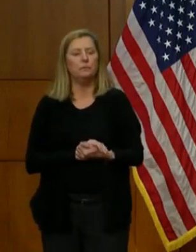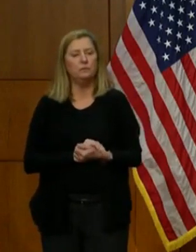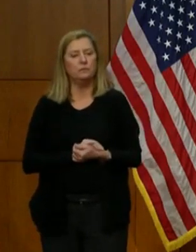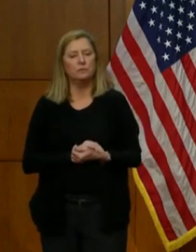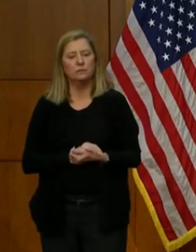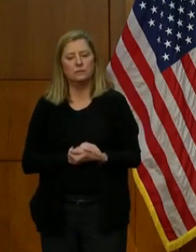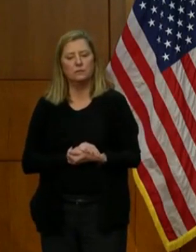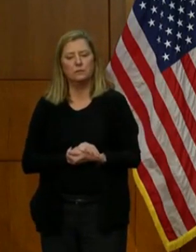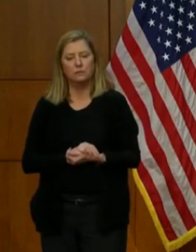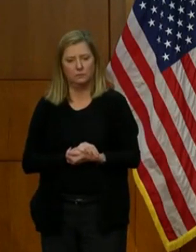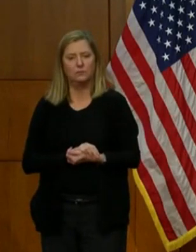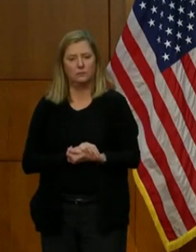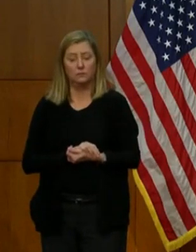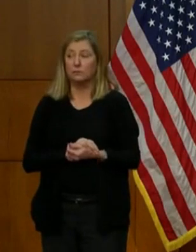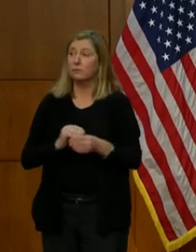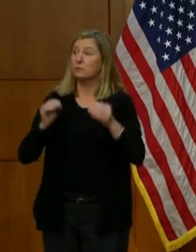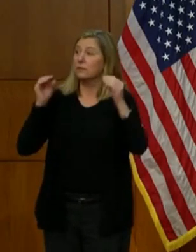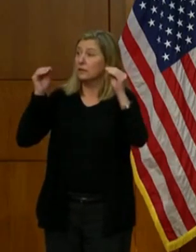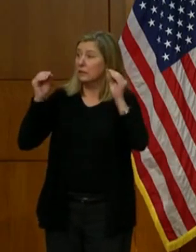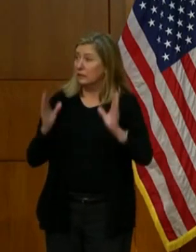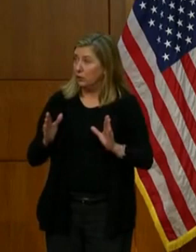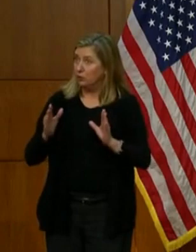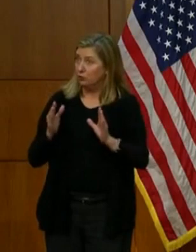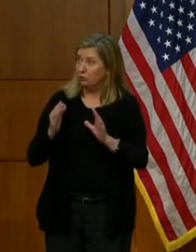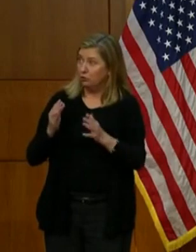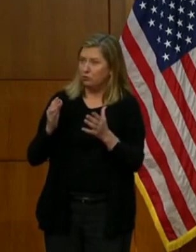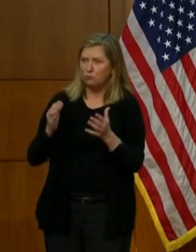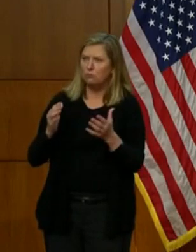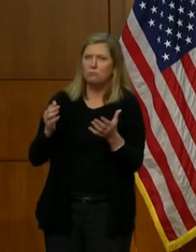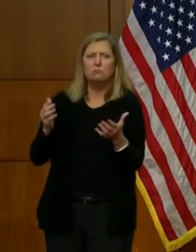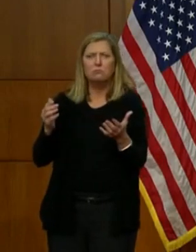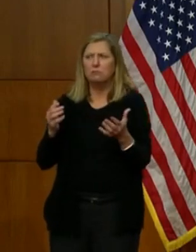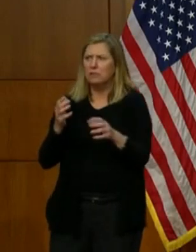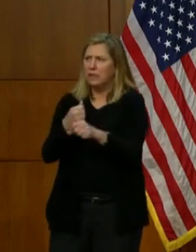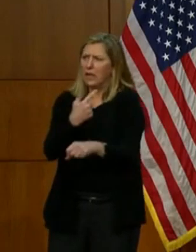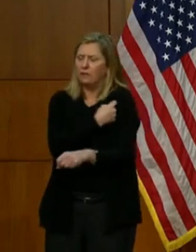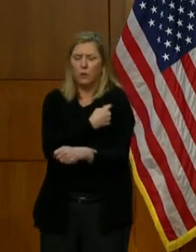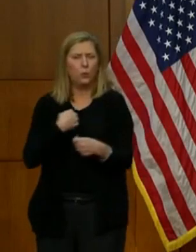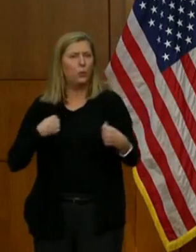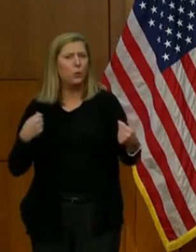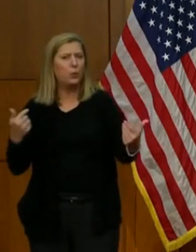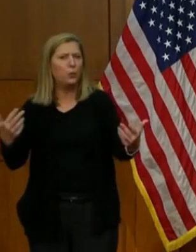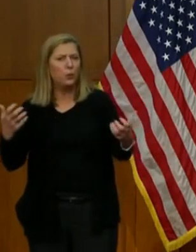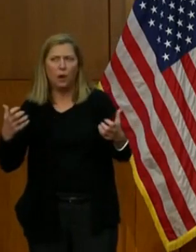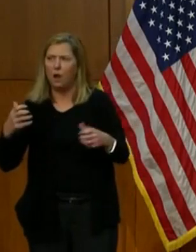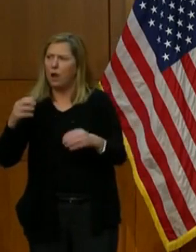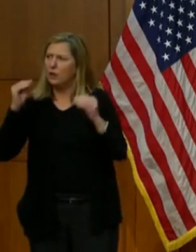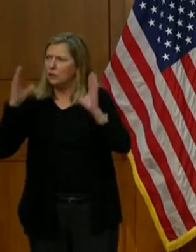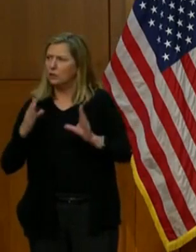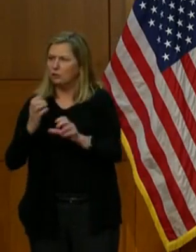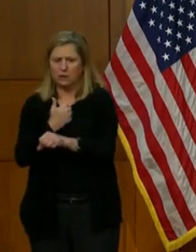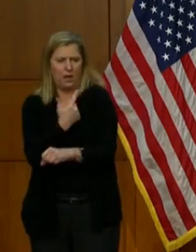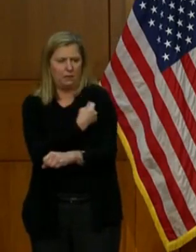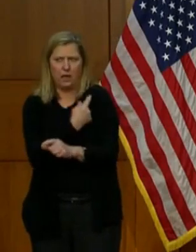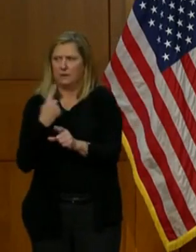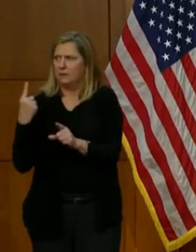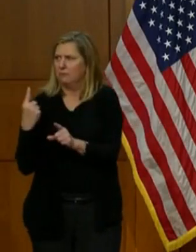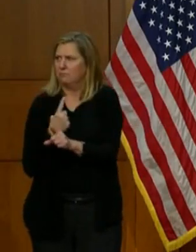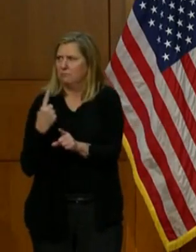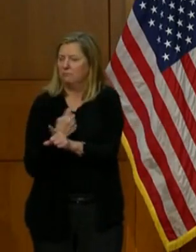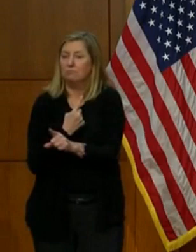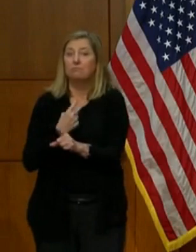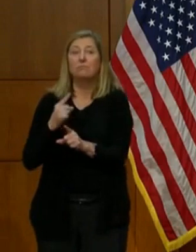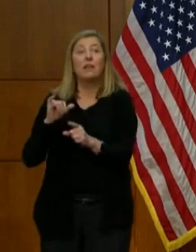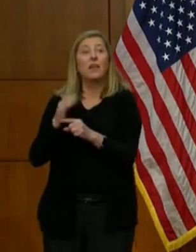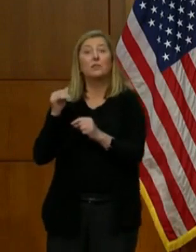as far as teachers being vaccinated, we certainly want our teachers to be vaccinated as quickly as they can, and this is why we made